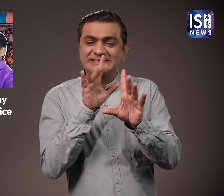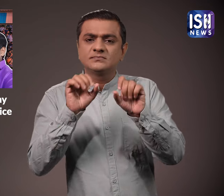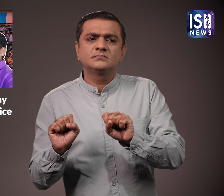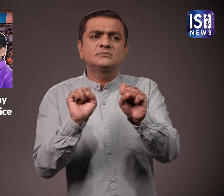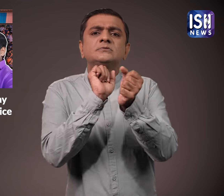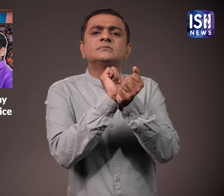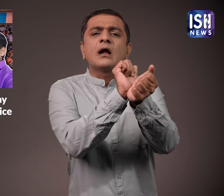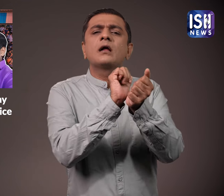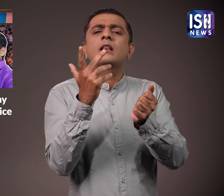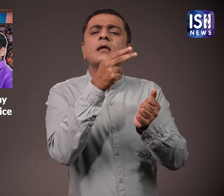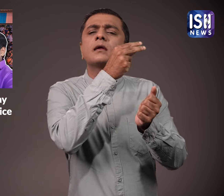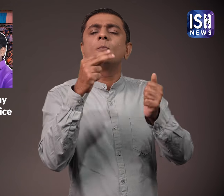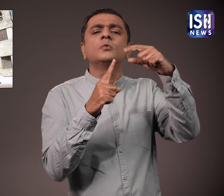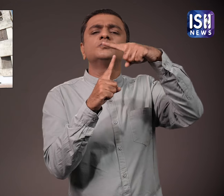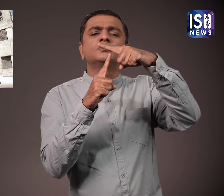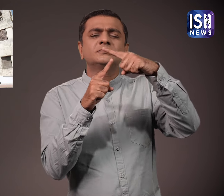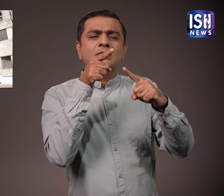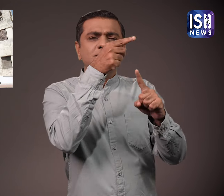Shinde was arrested and kept in Taluja jail.